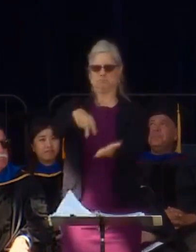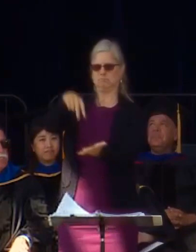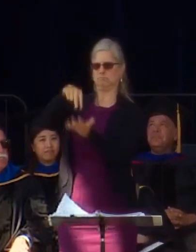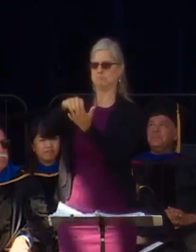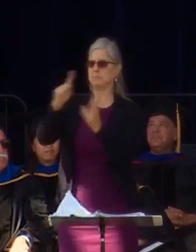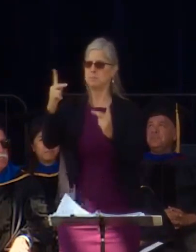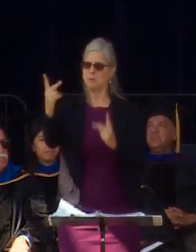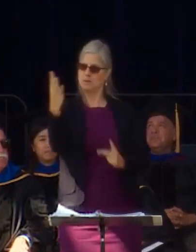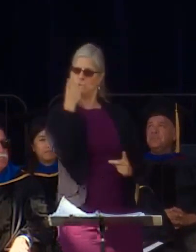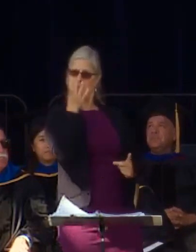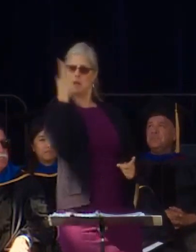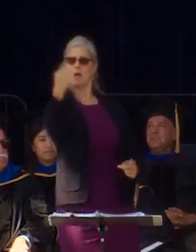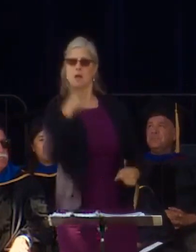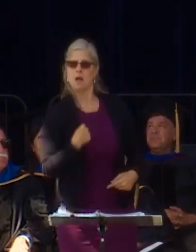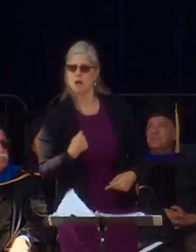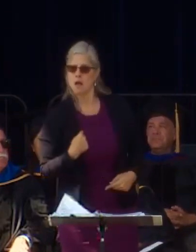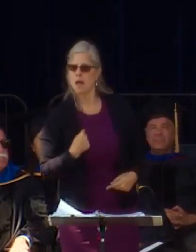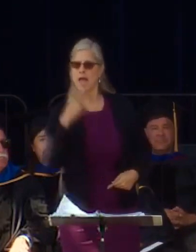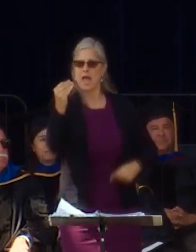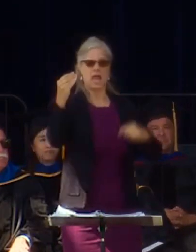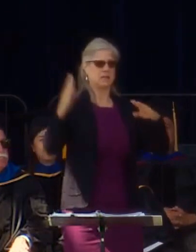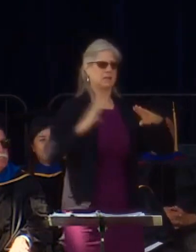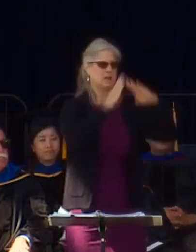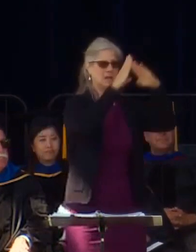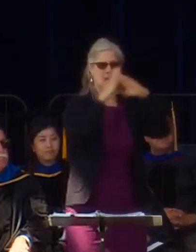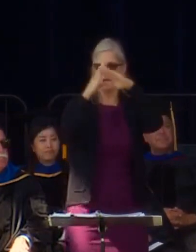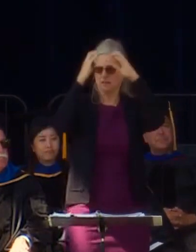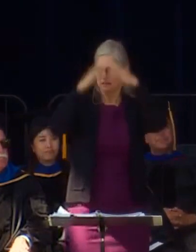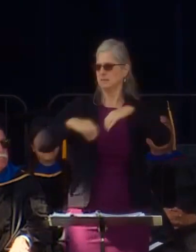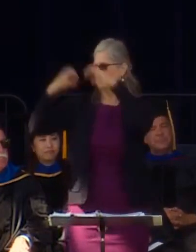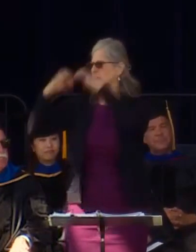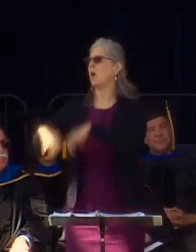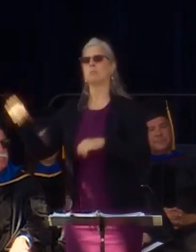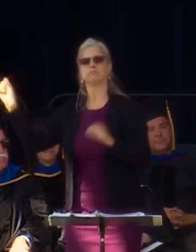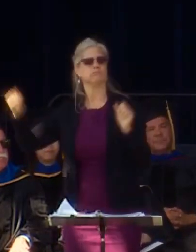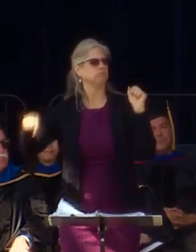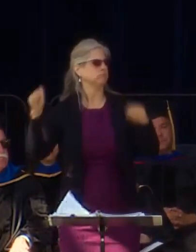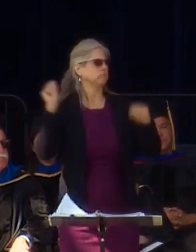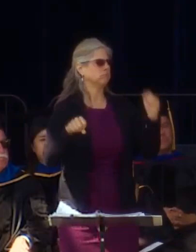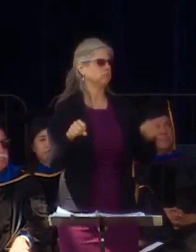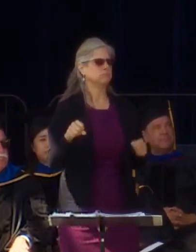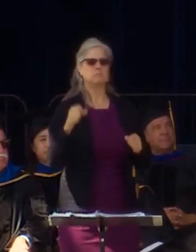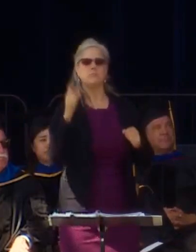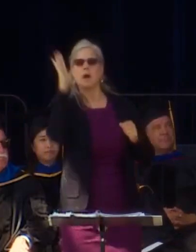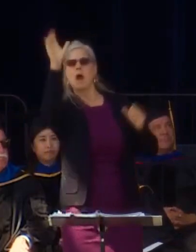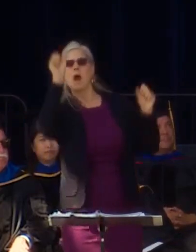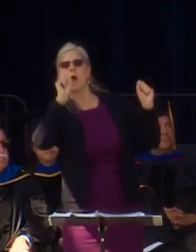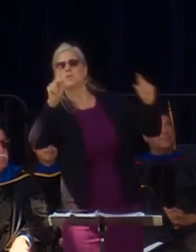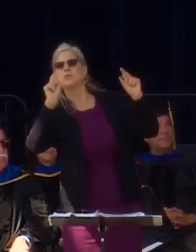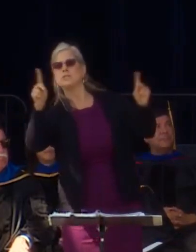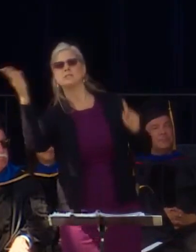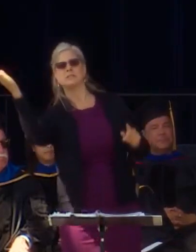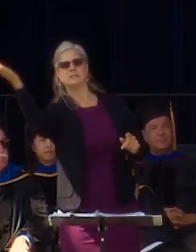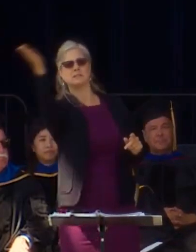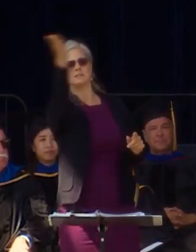chosen, and to break barriers. The opportunities ahead are endless and without a